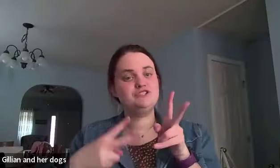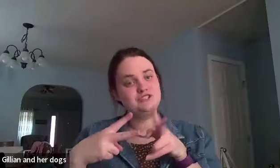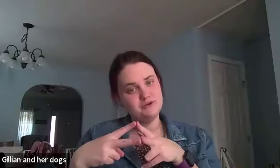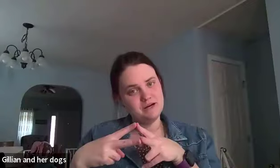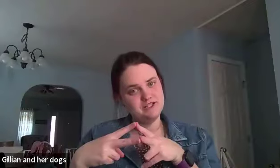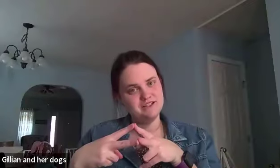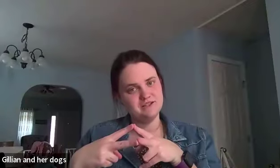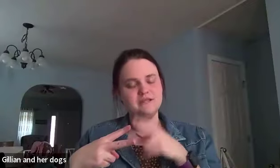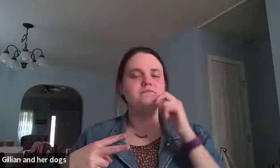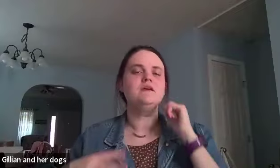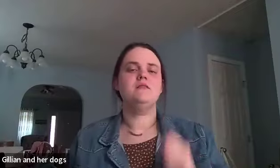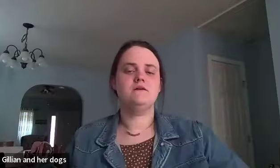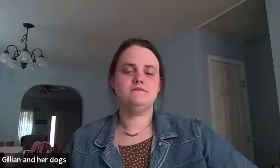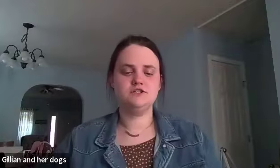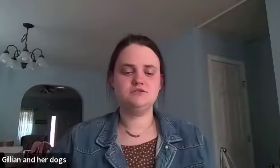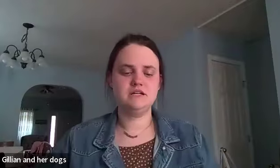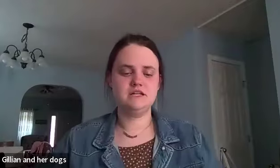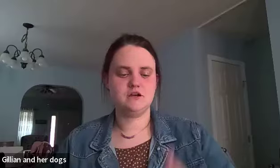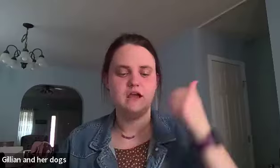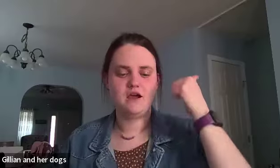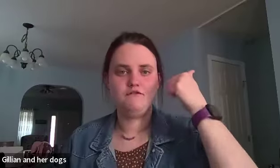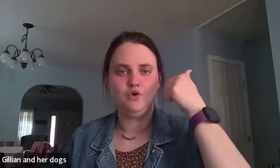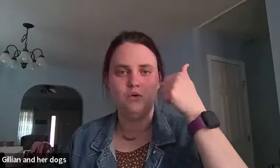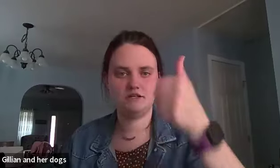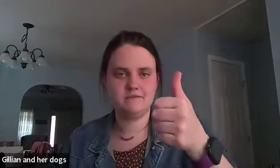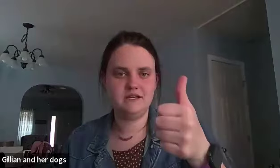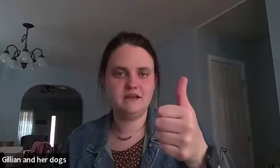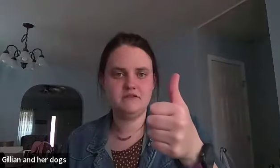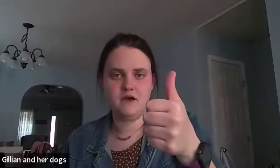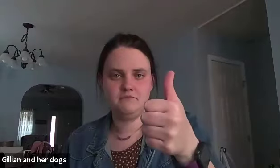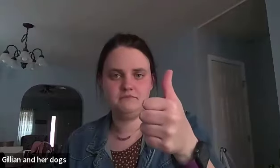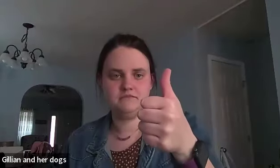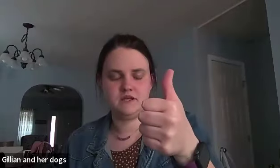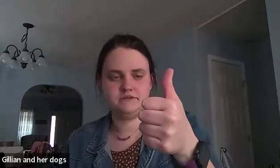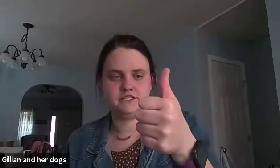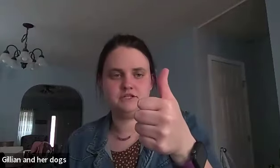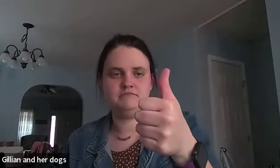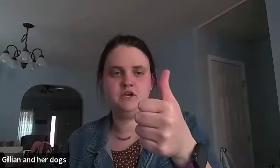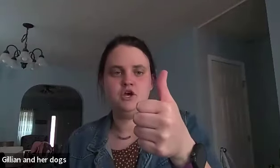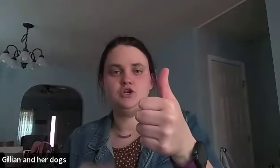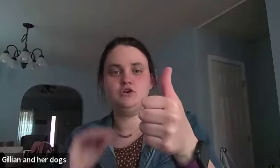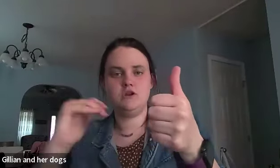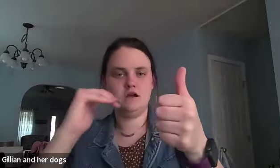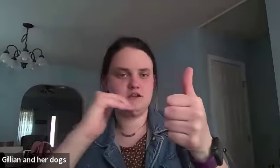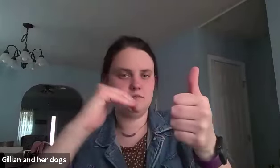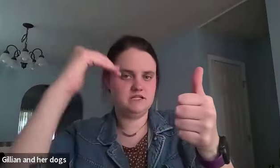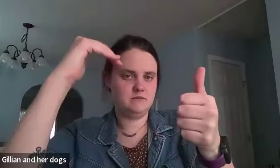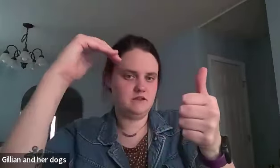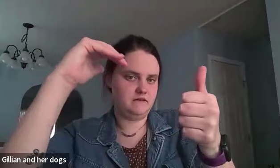are two ways you can do it. The first one is you're going to have your dominant in a thumb, it's that position. Your non-dominant is going to be like